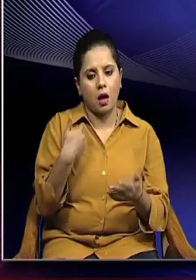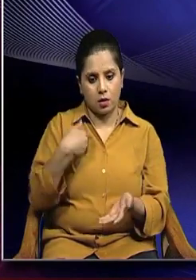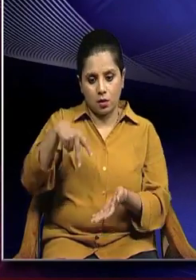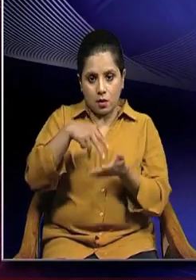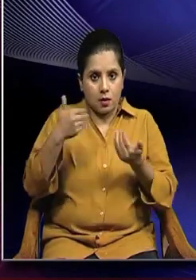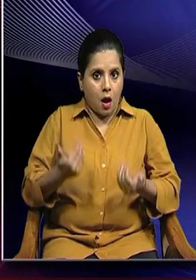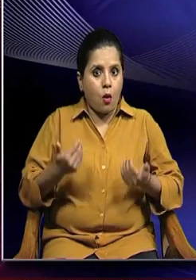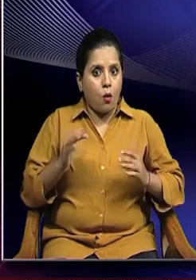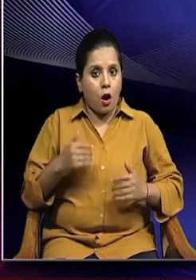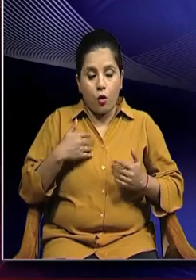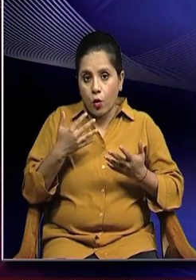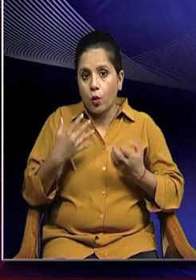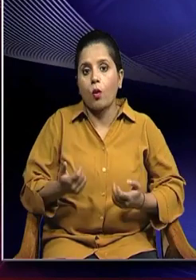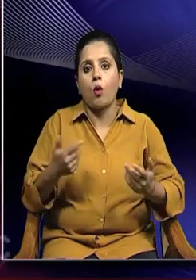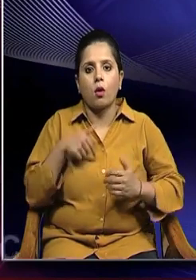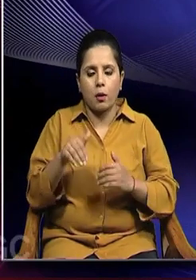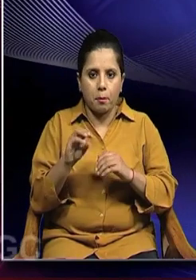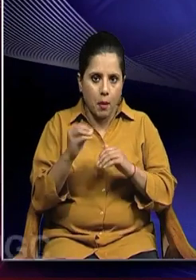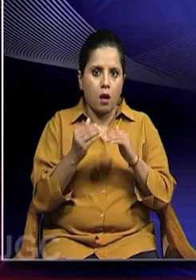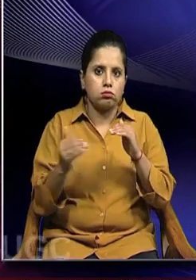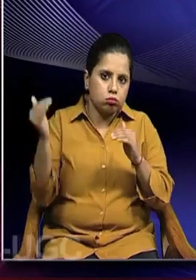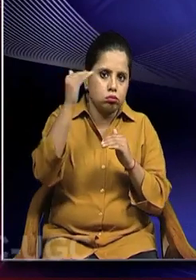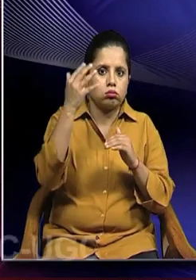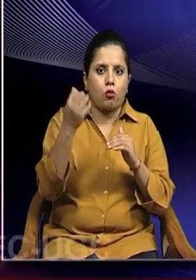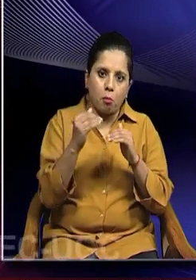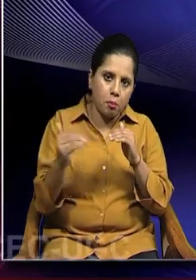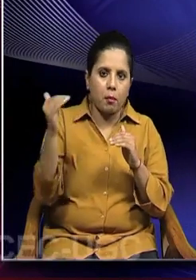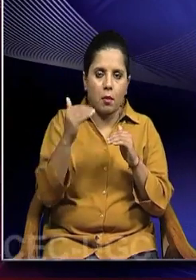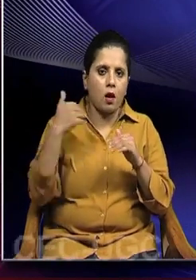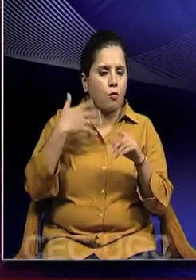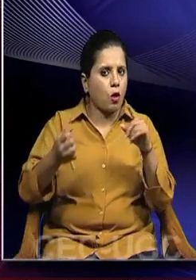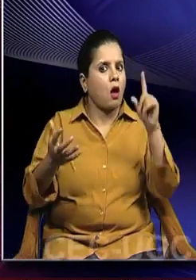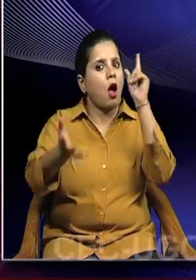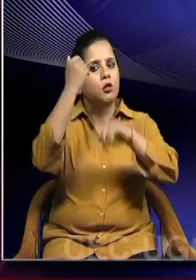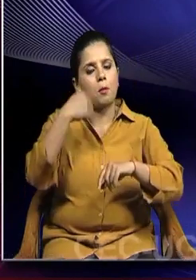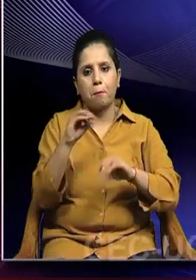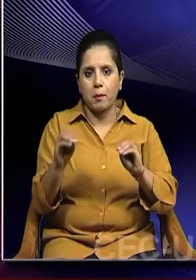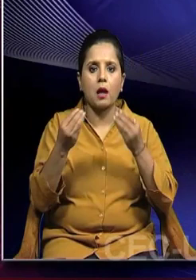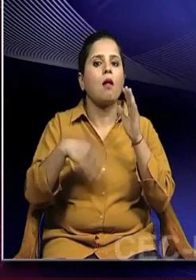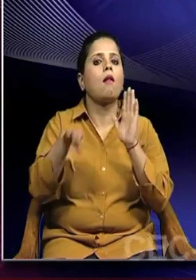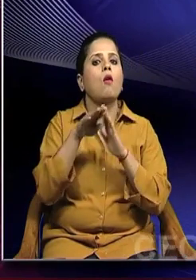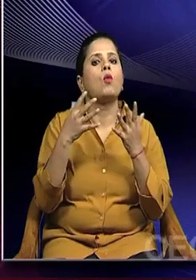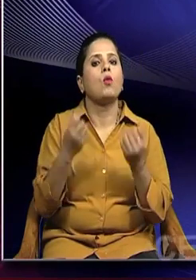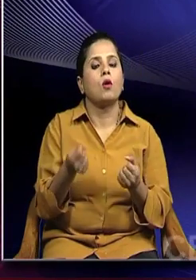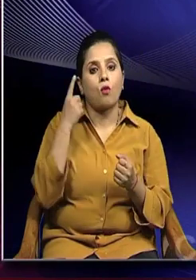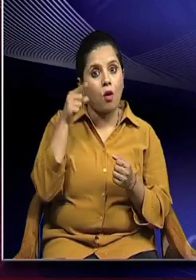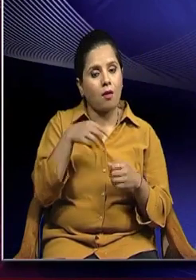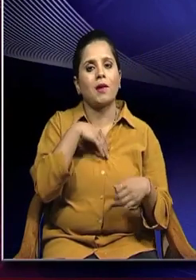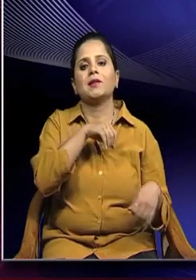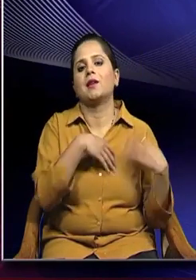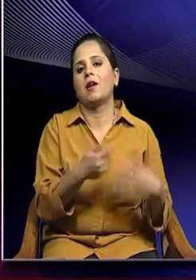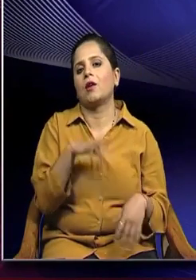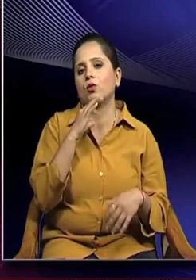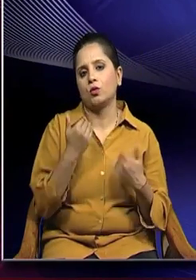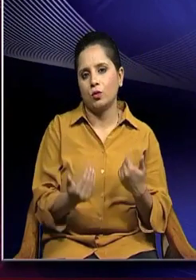now, we want to go at a better place, we want to achieve a better level, and for that we struggle.